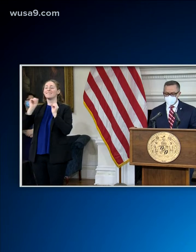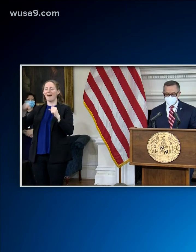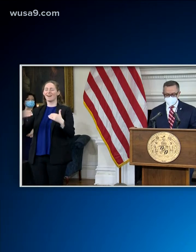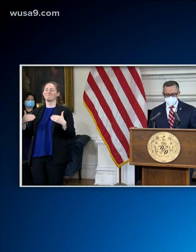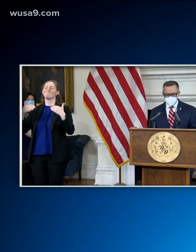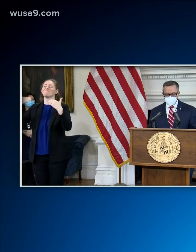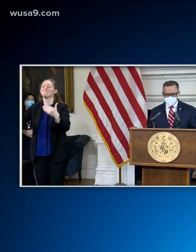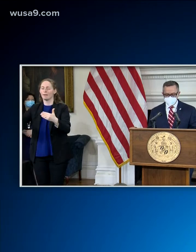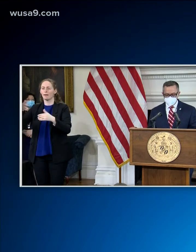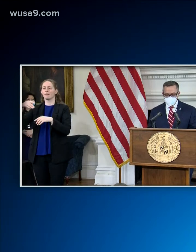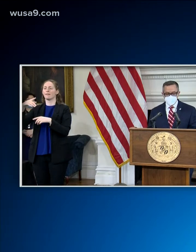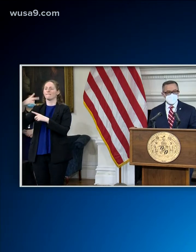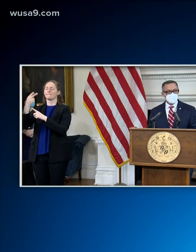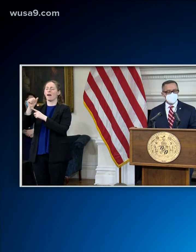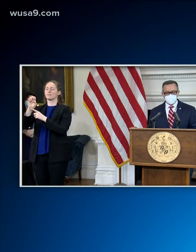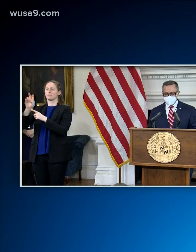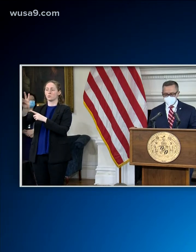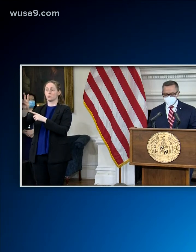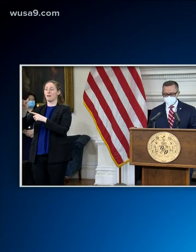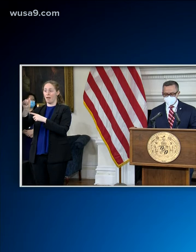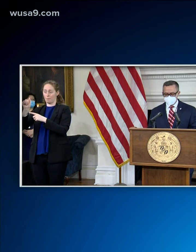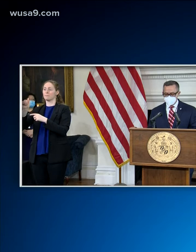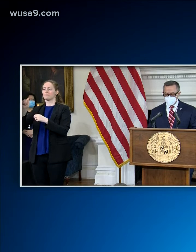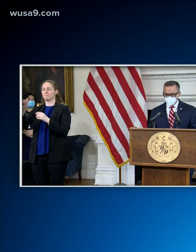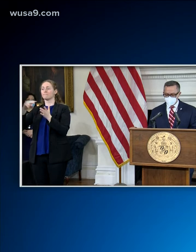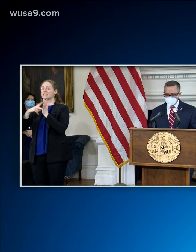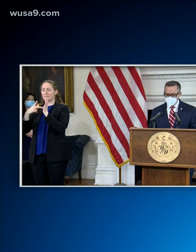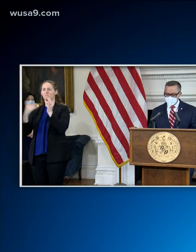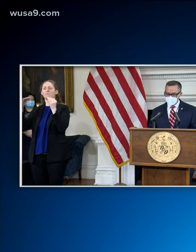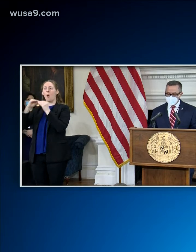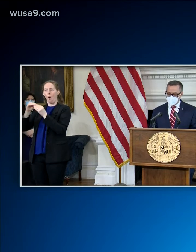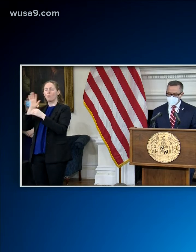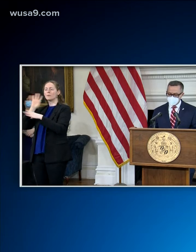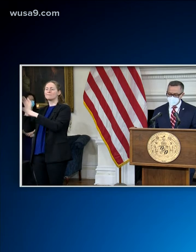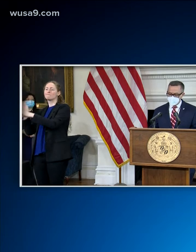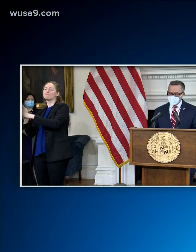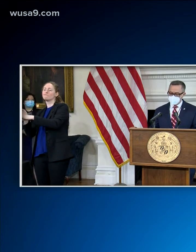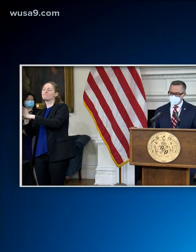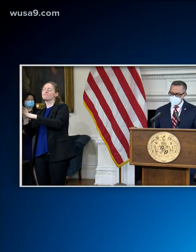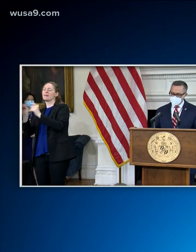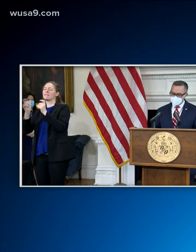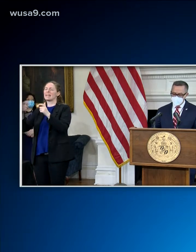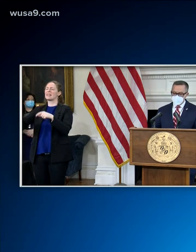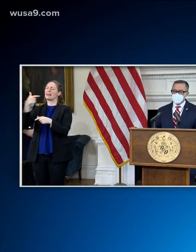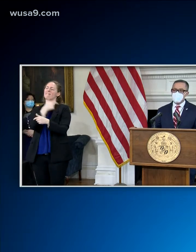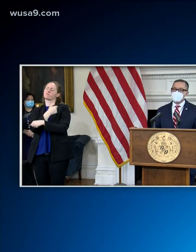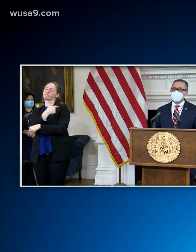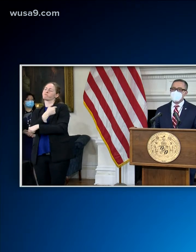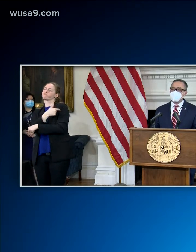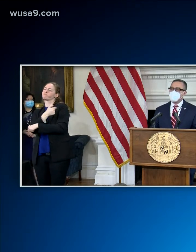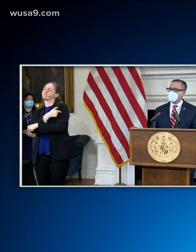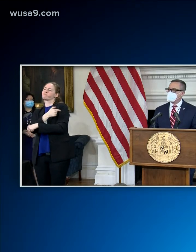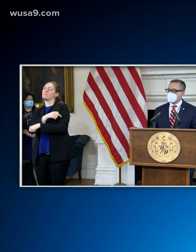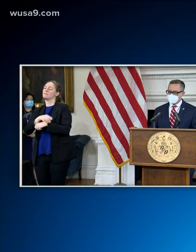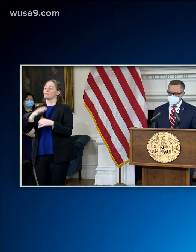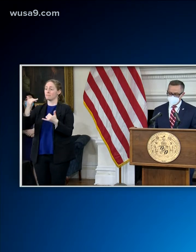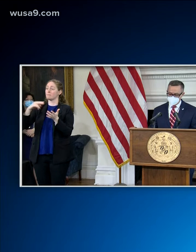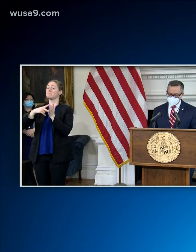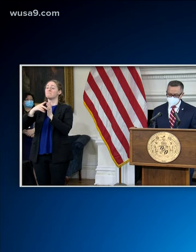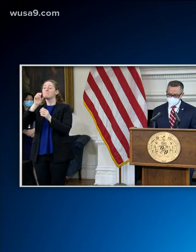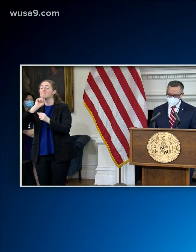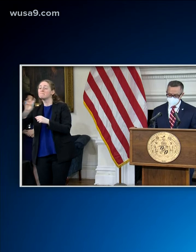for more of us to be vaccinated, including those 60 and older, and now, in 2B, importantly, those